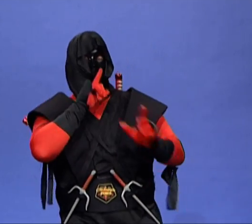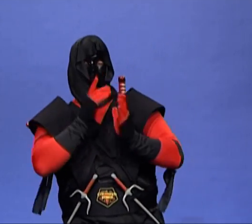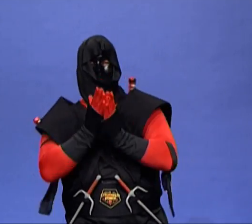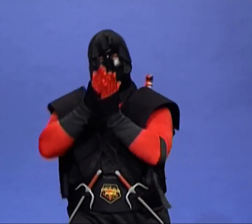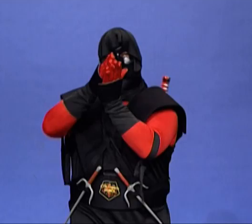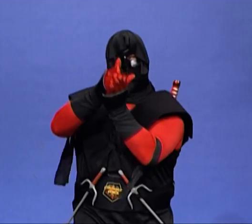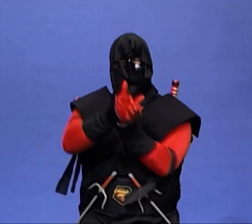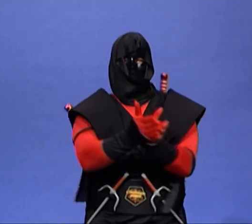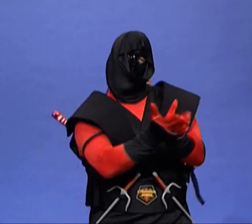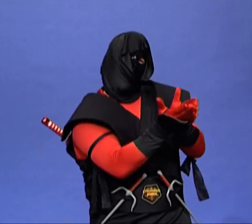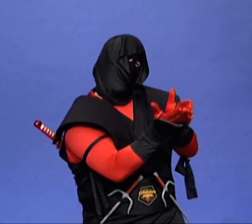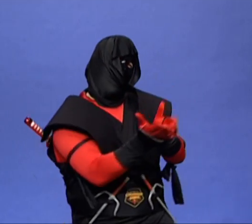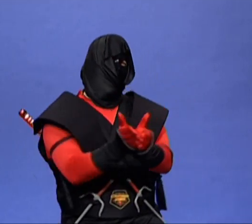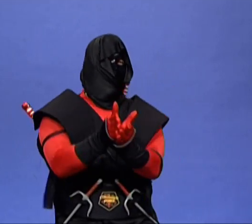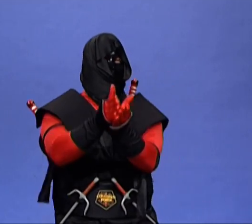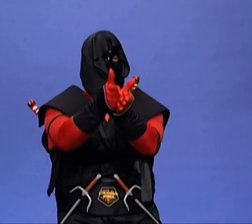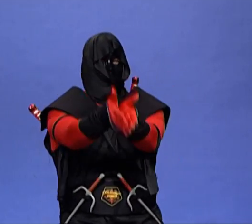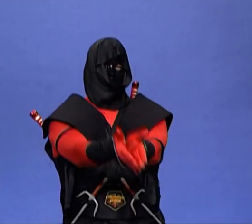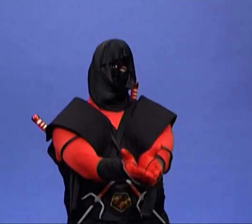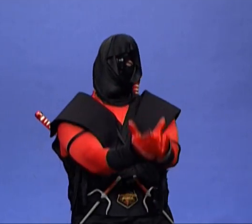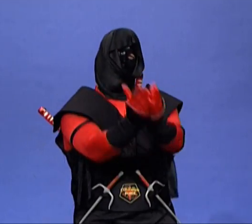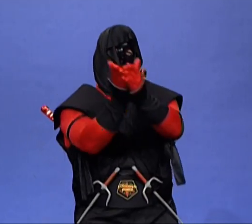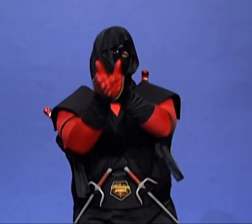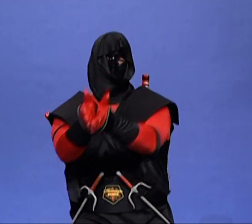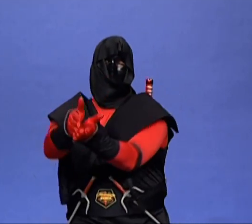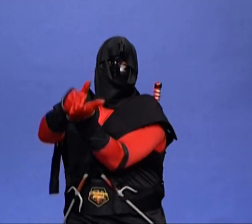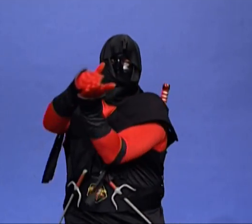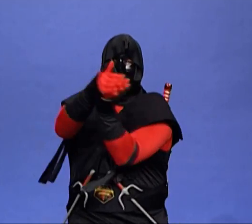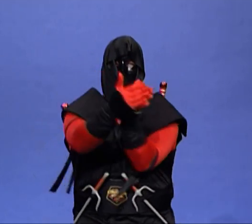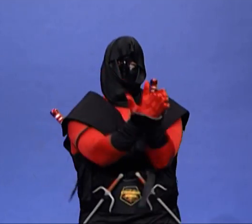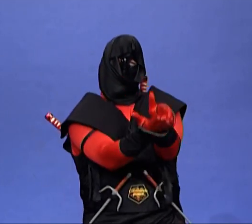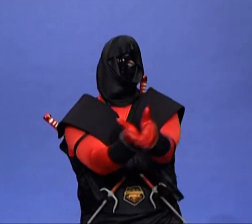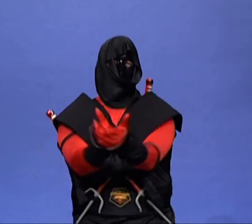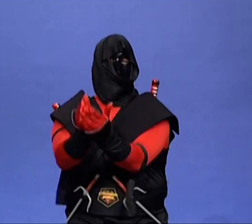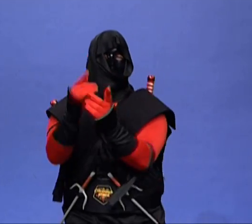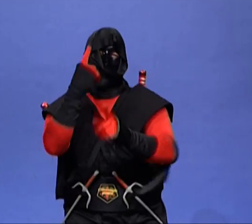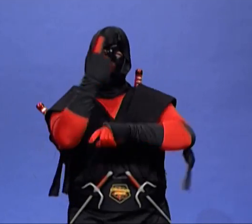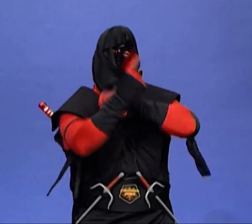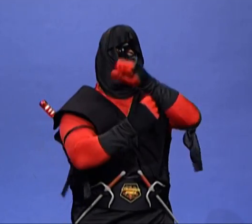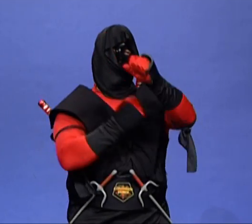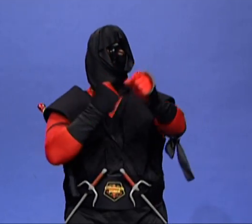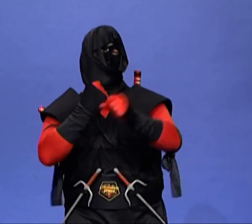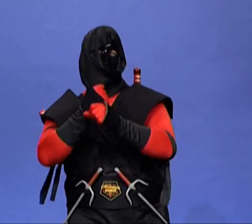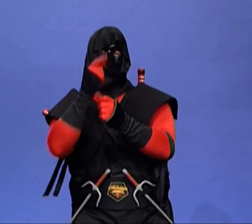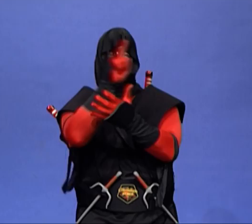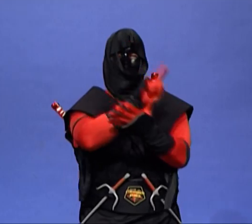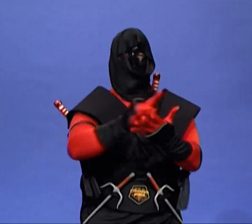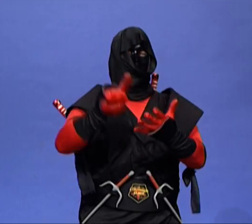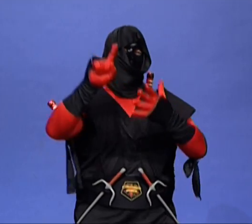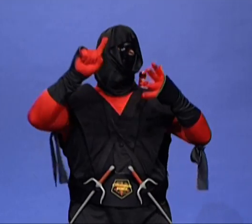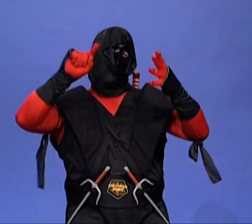And sailed back over a year and in and out of weeks and through a day.